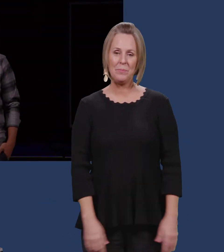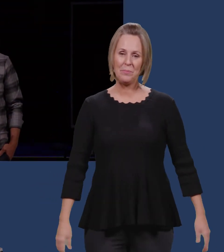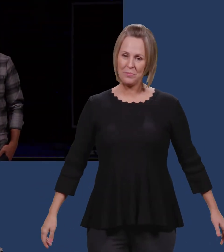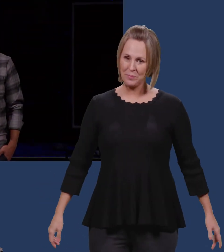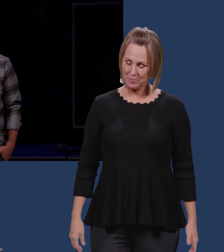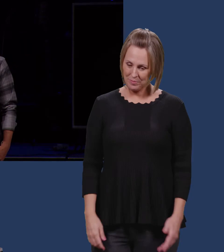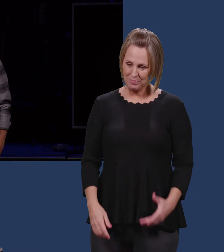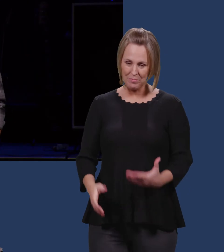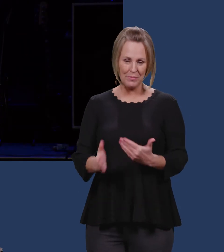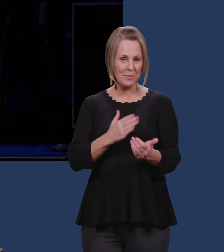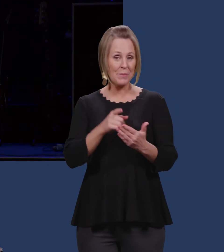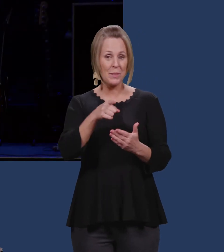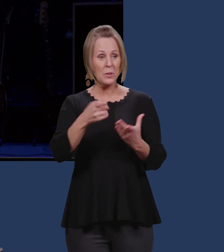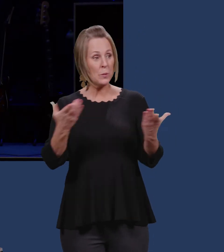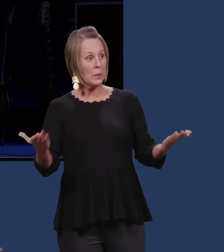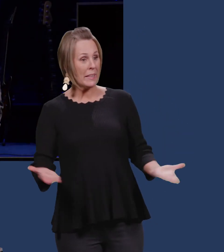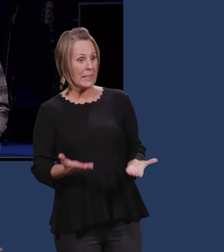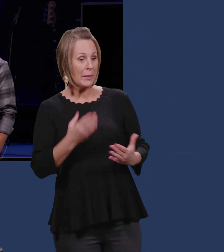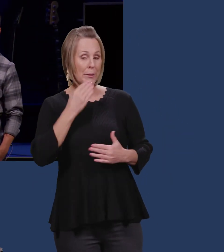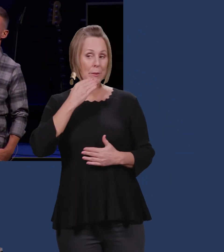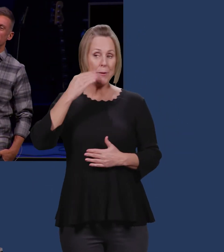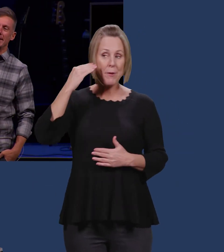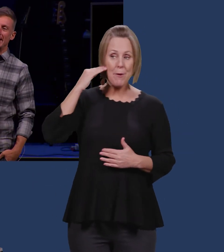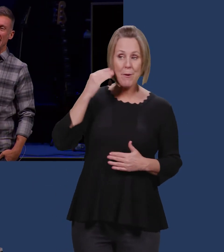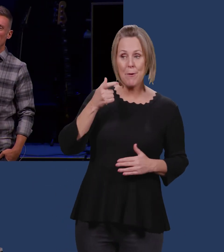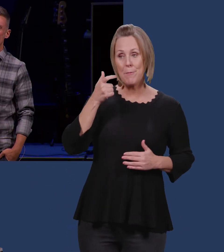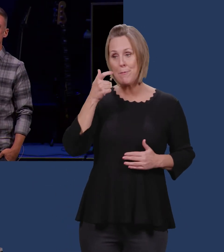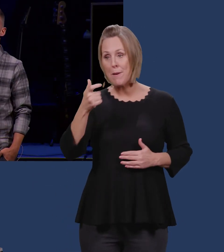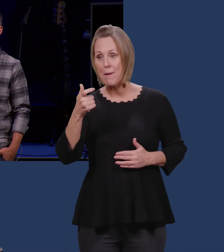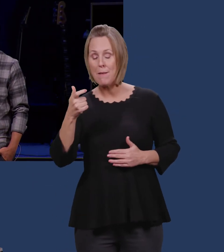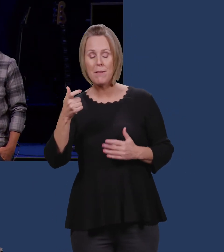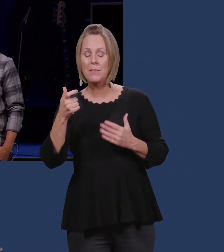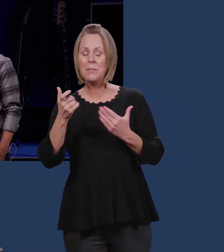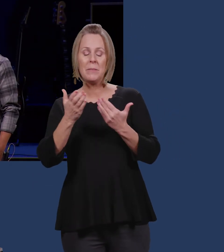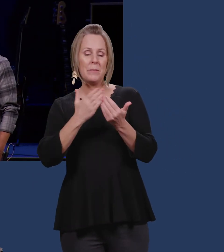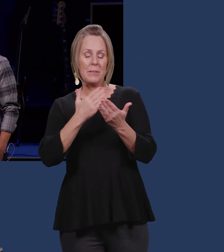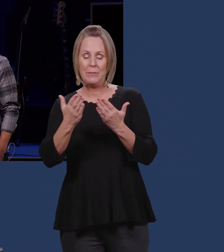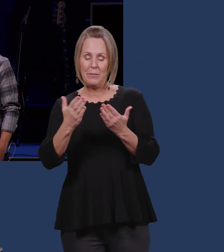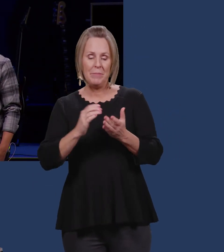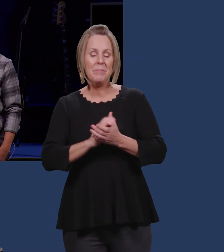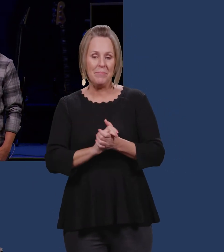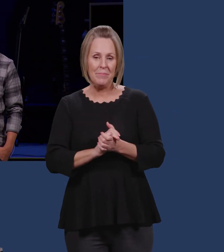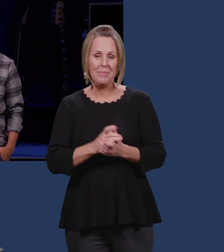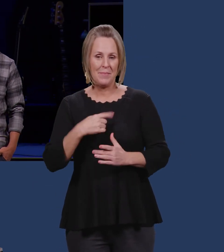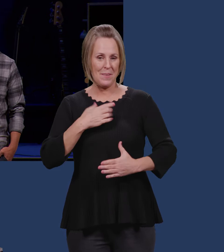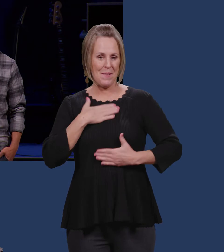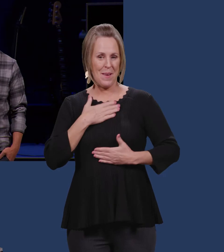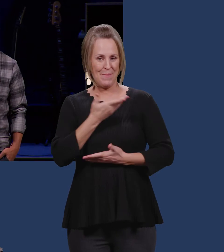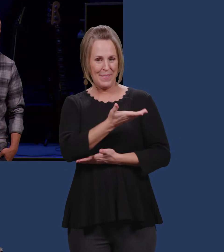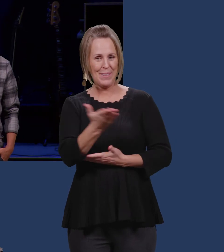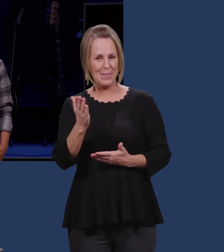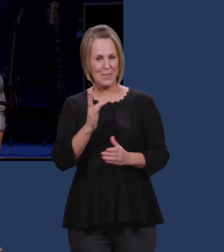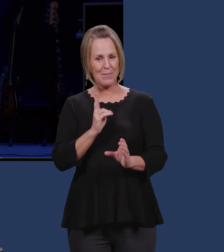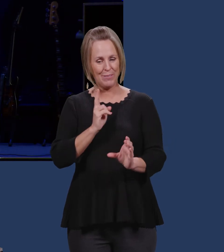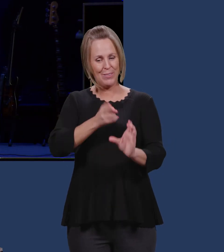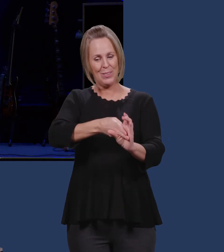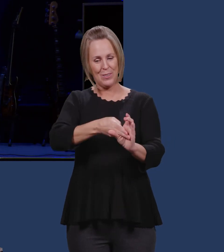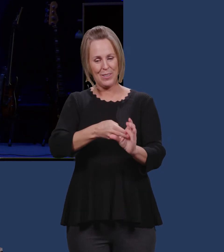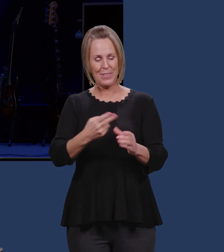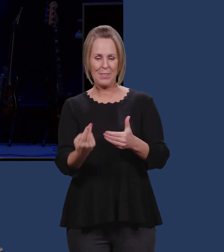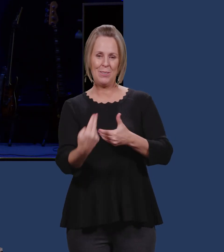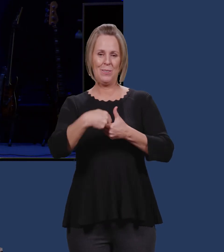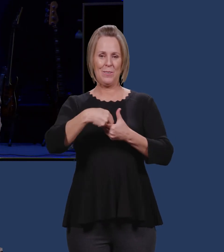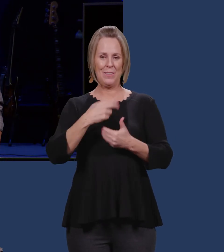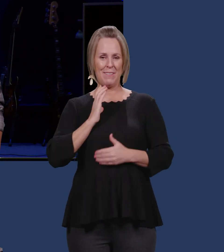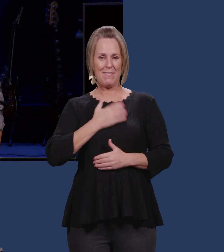Whether you're in person or online watching with us on Sunday or some other time of the week, I'm glad that you're a part of this worship